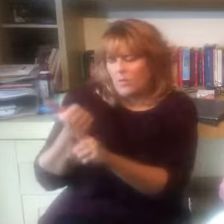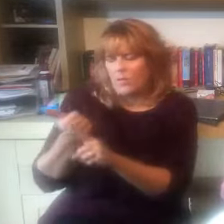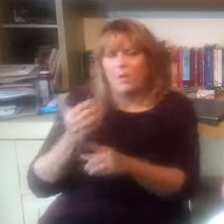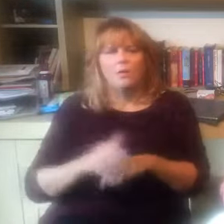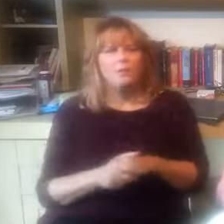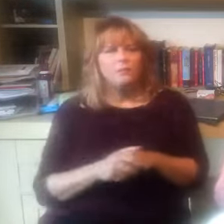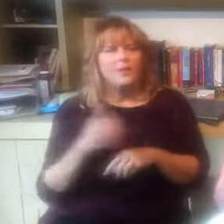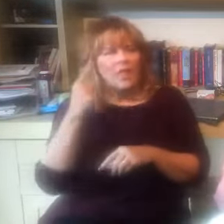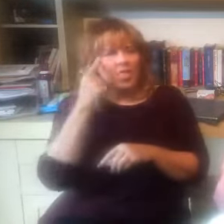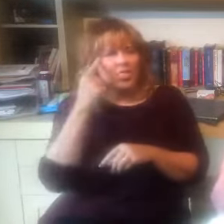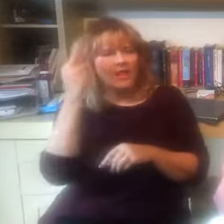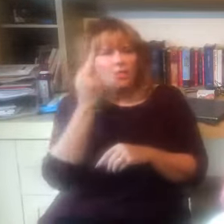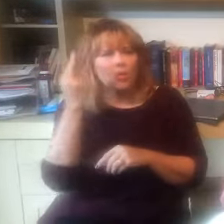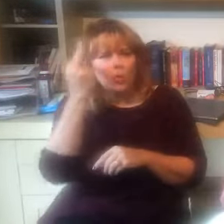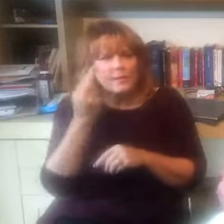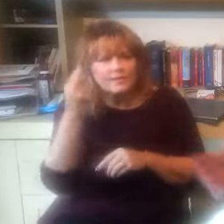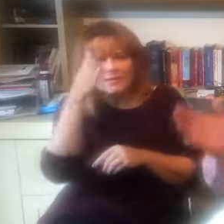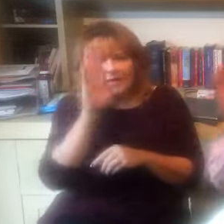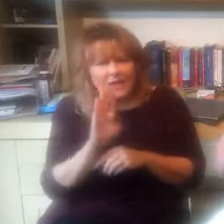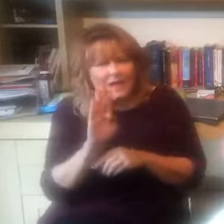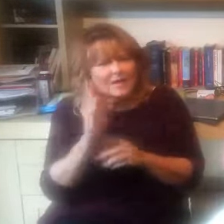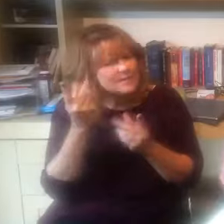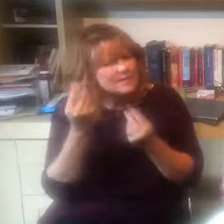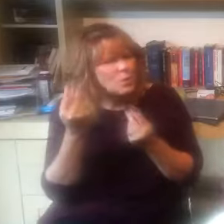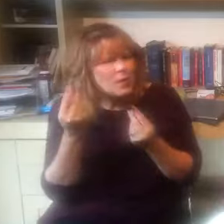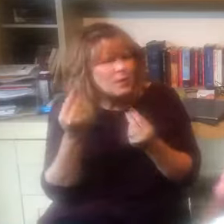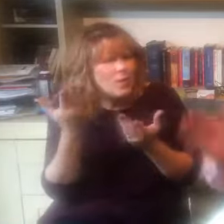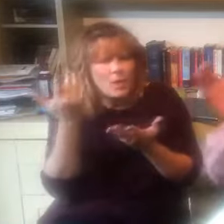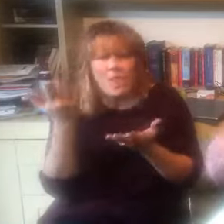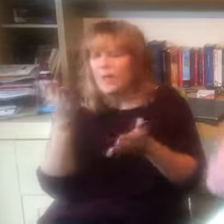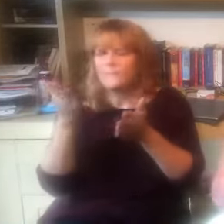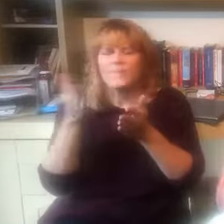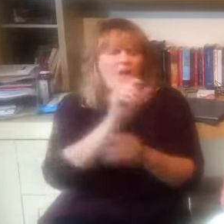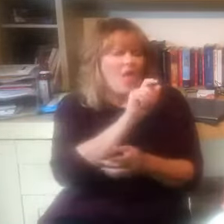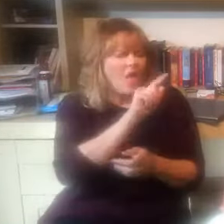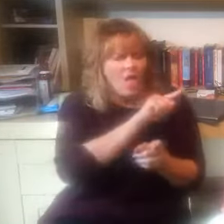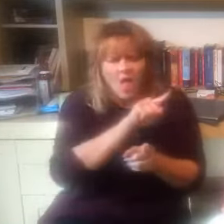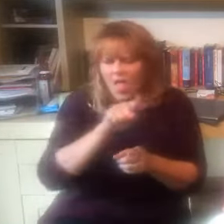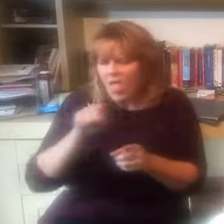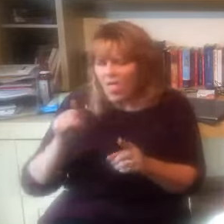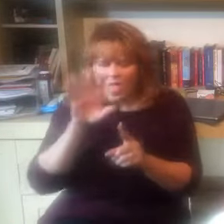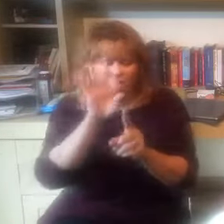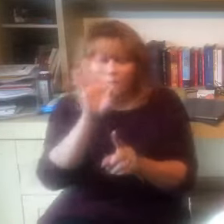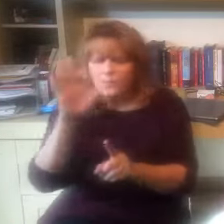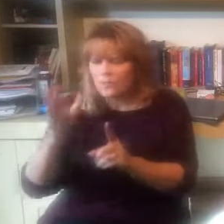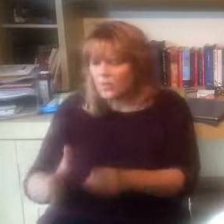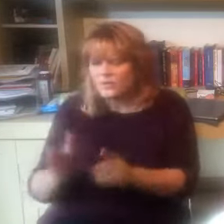I think the reason that God did that, because we had preachers pray for him, every preacher that would come to town